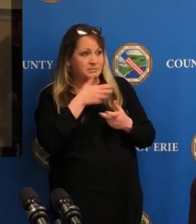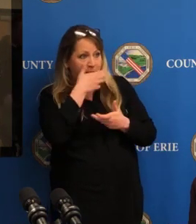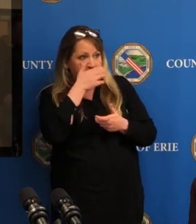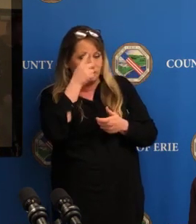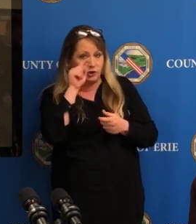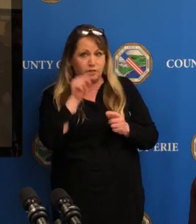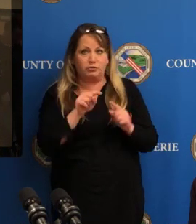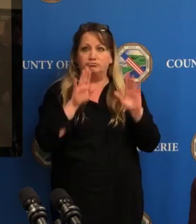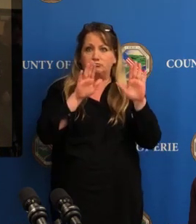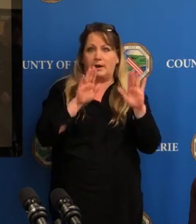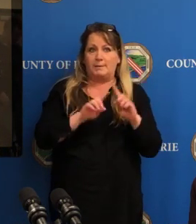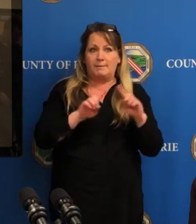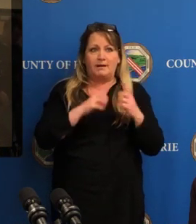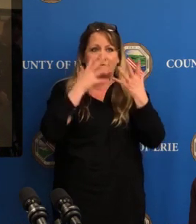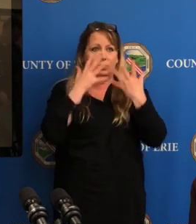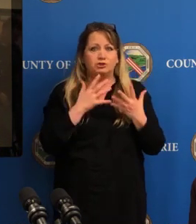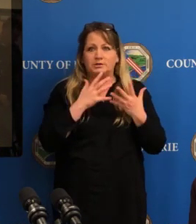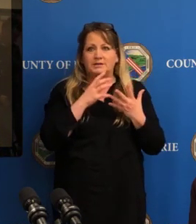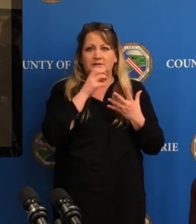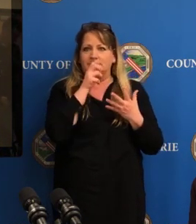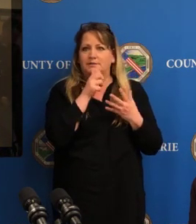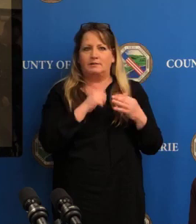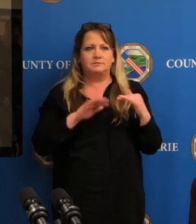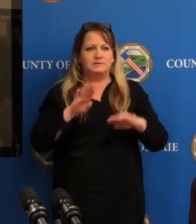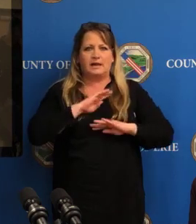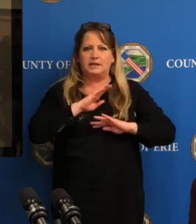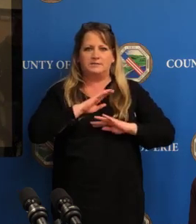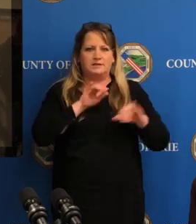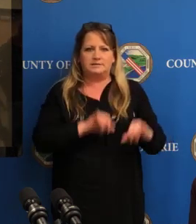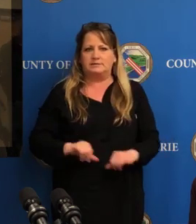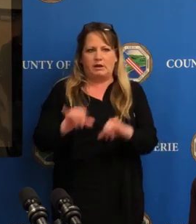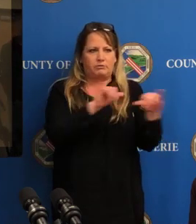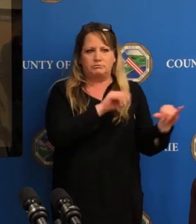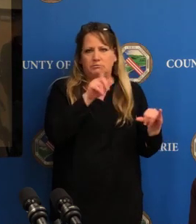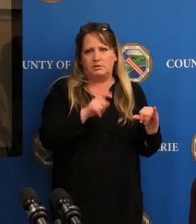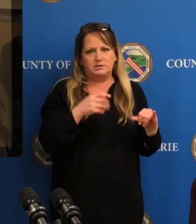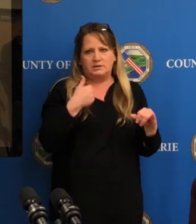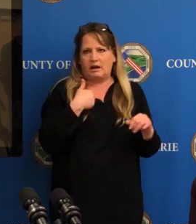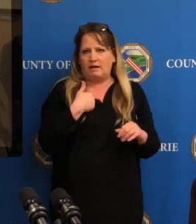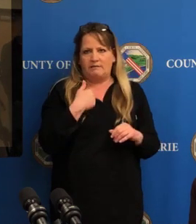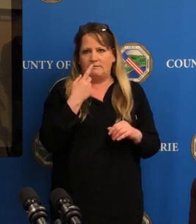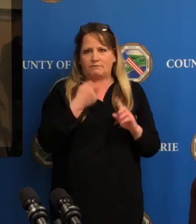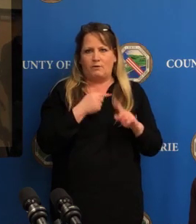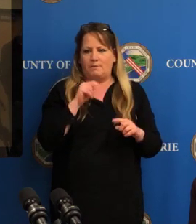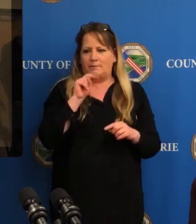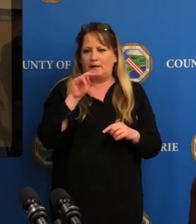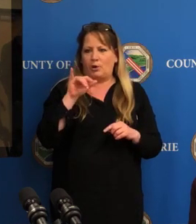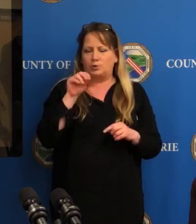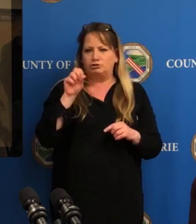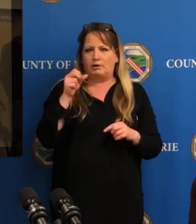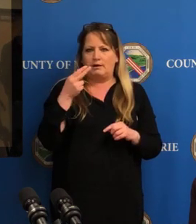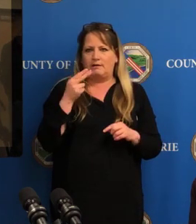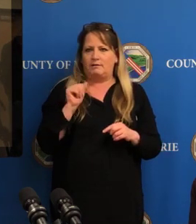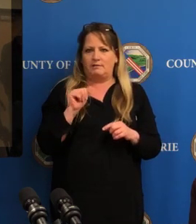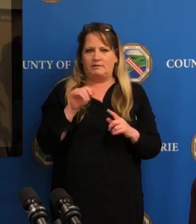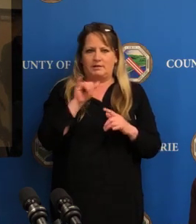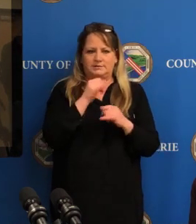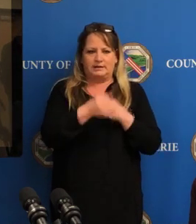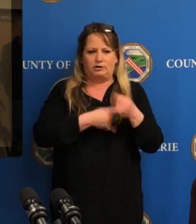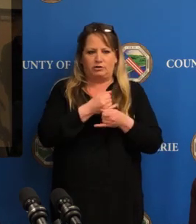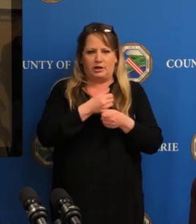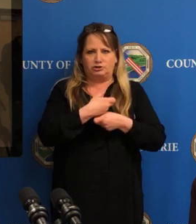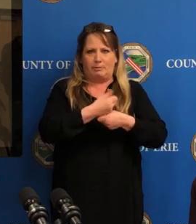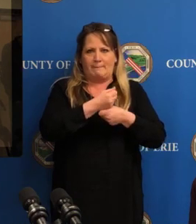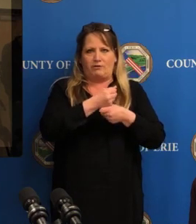That's great. Unfortunately, they don't meet the standards of NIOSHA. This is from an international manufacturer